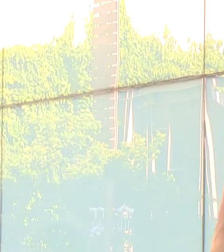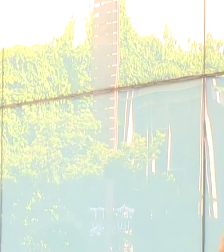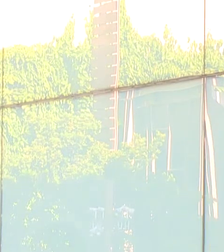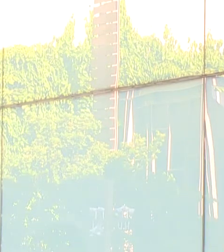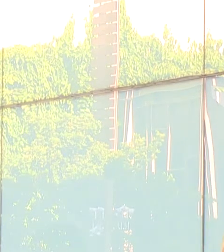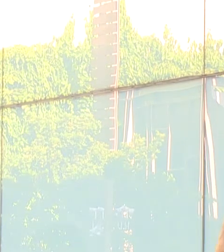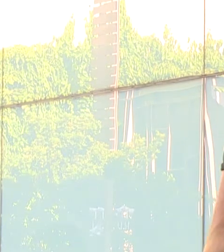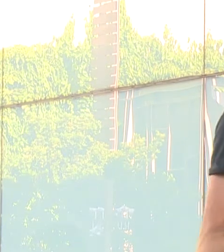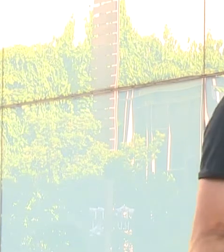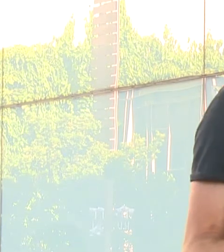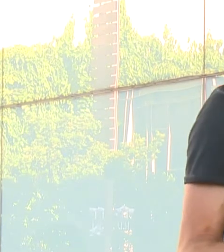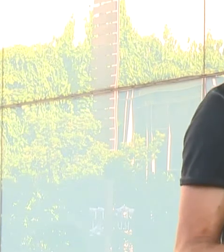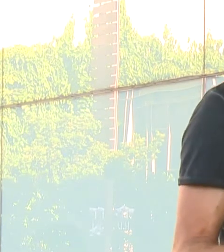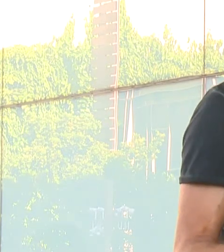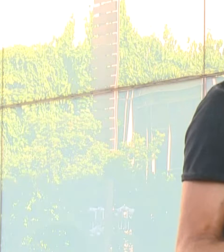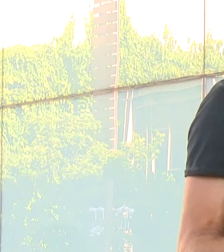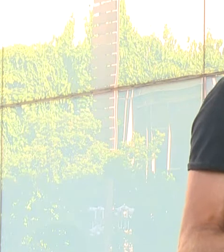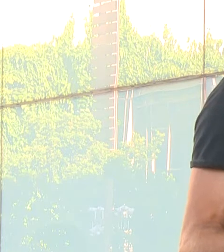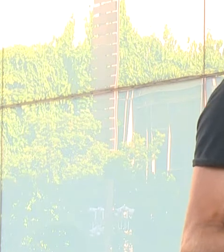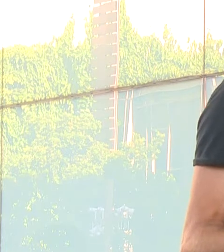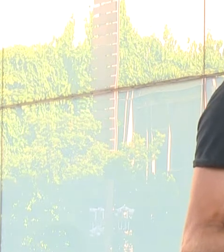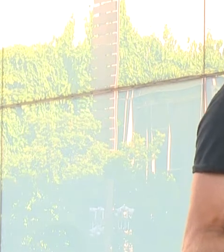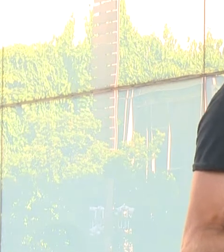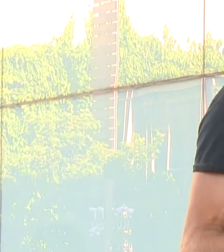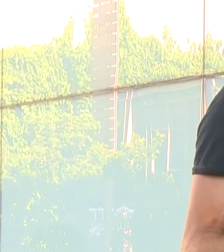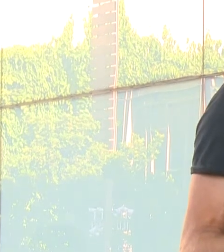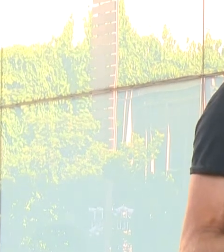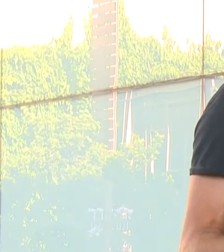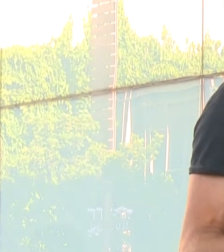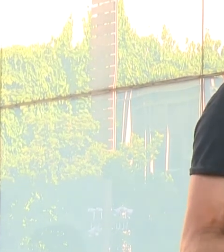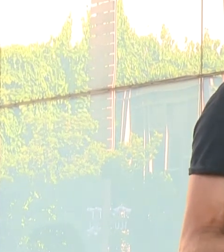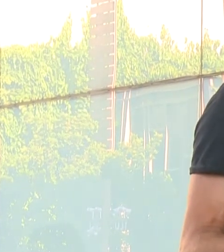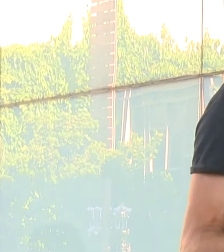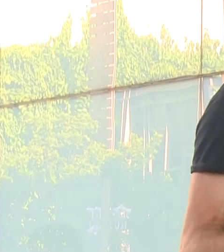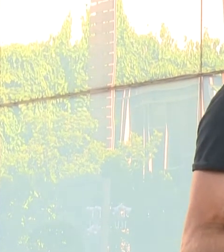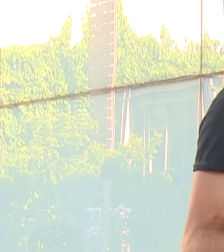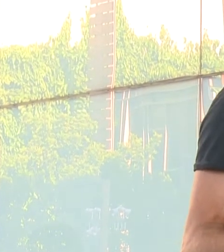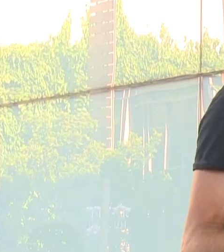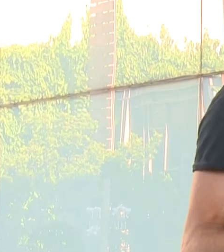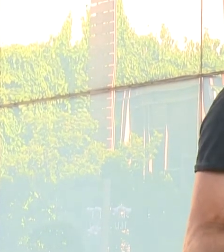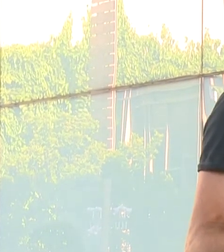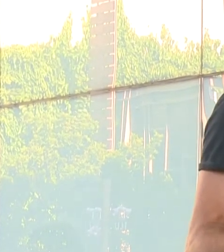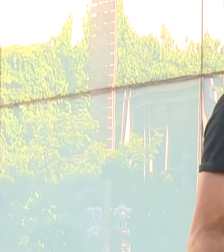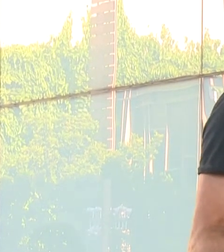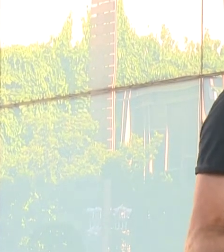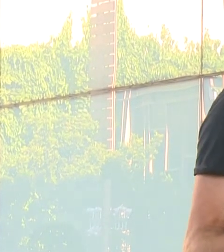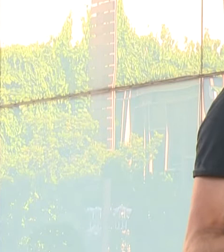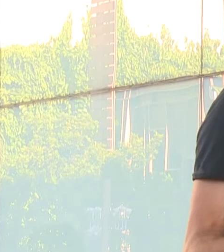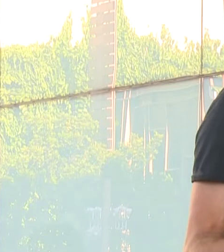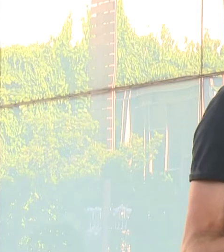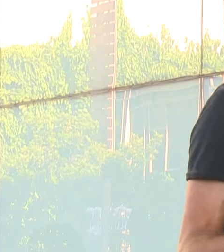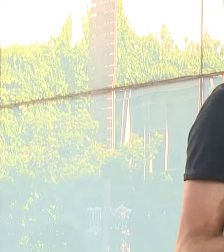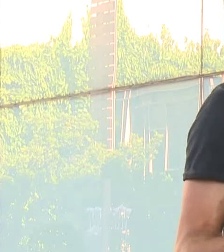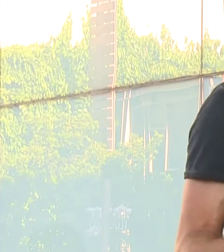only training ground for our industry. My first job was on a show called The Flying Doctors as a set dresser, throwing